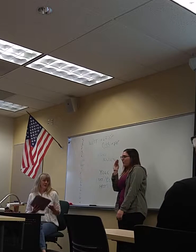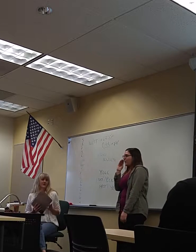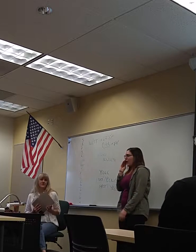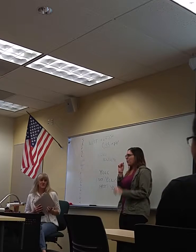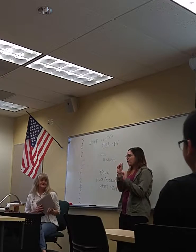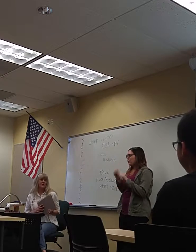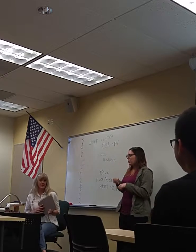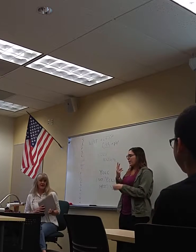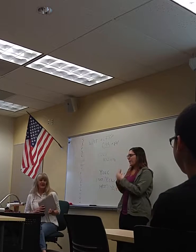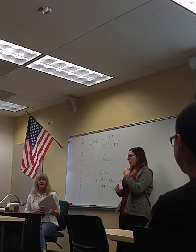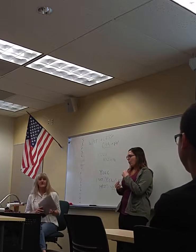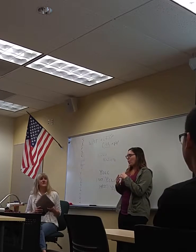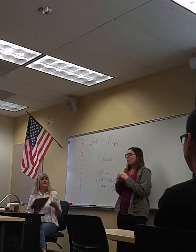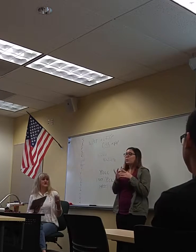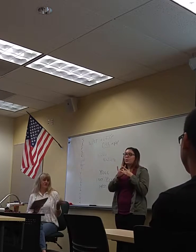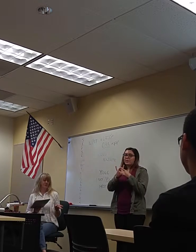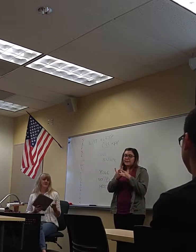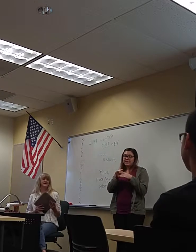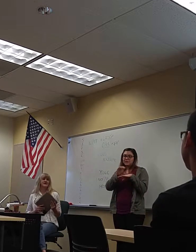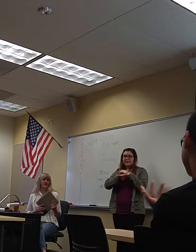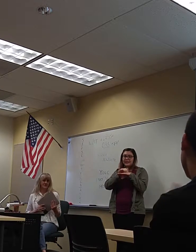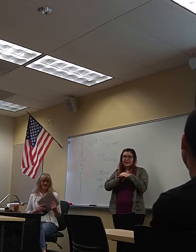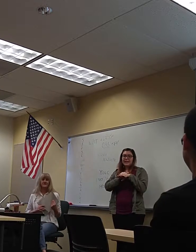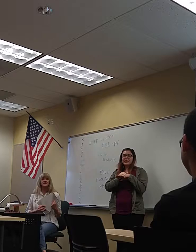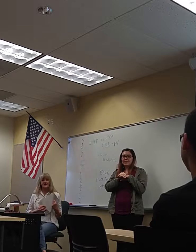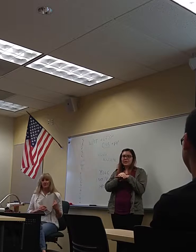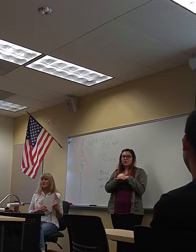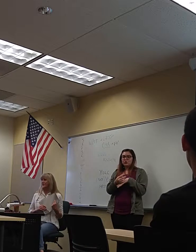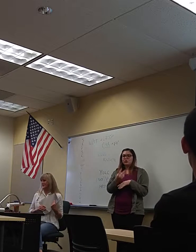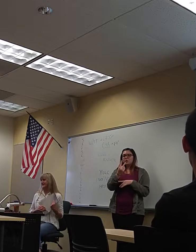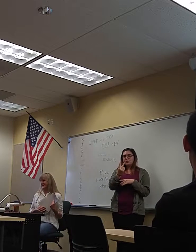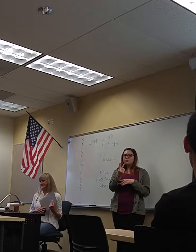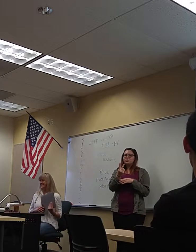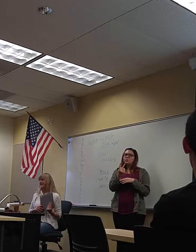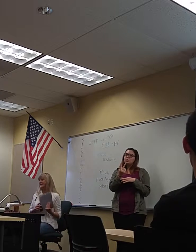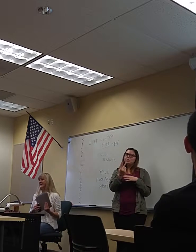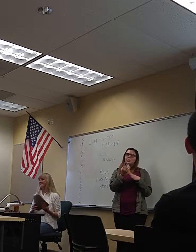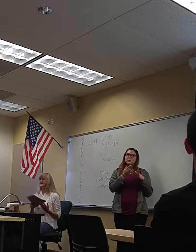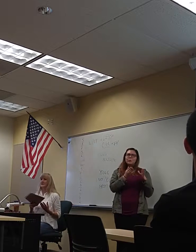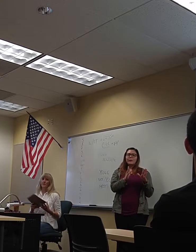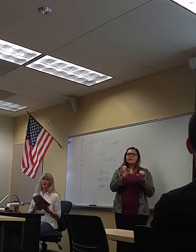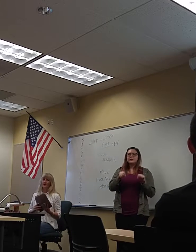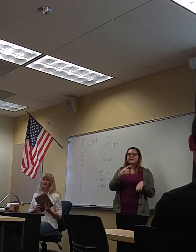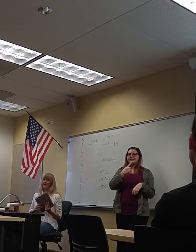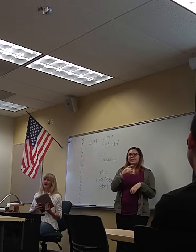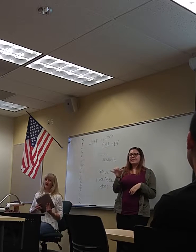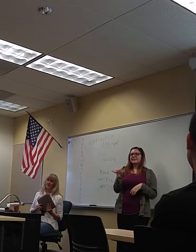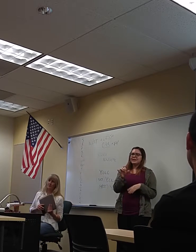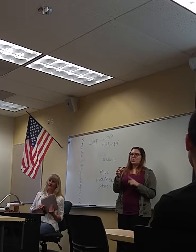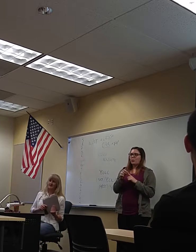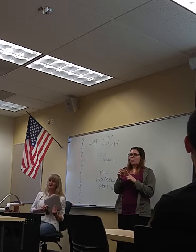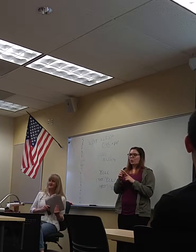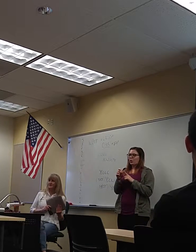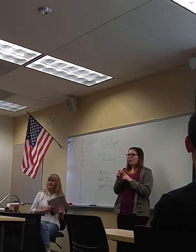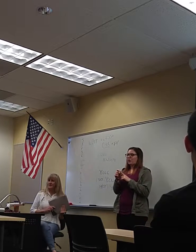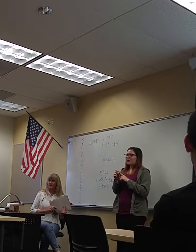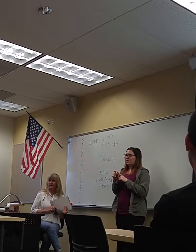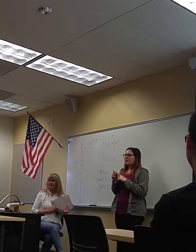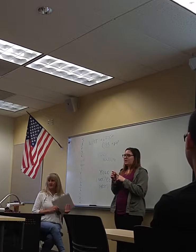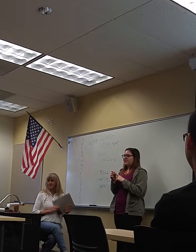related to spoken English, it's two pronunciations of the same word. Yes. That is a phonological process or a compounding